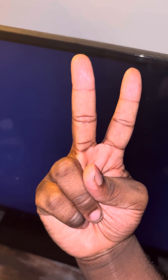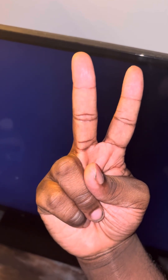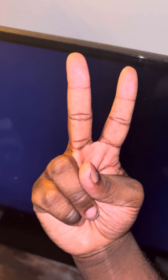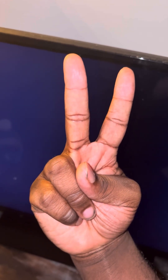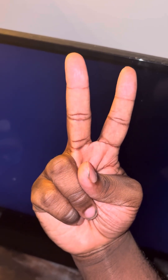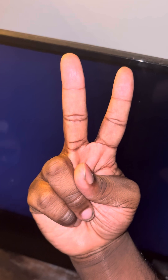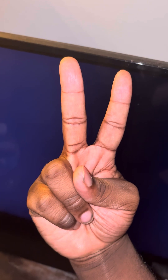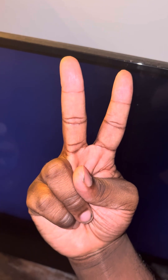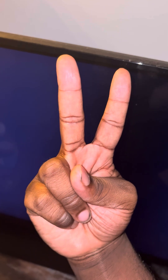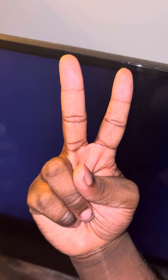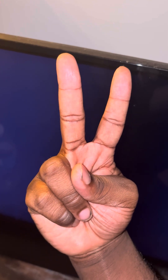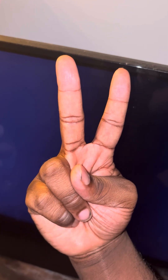V,